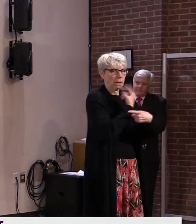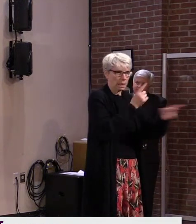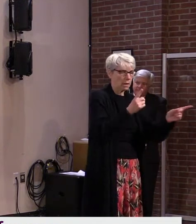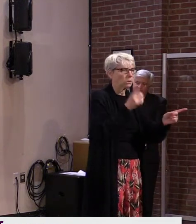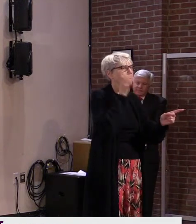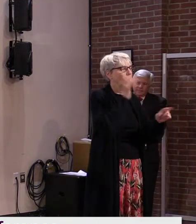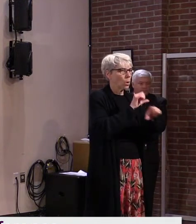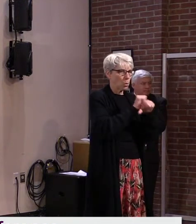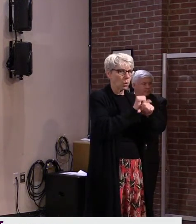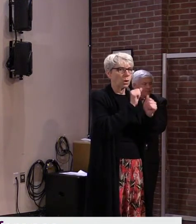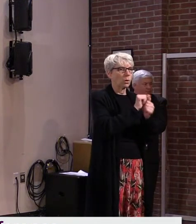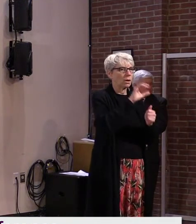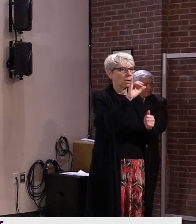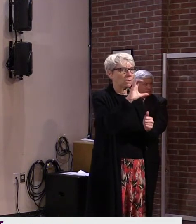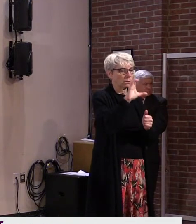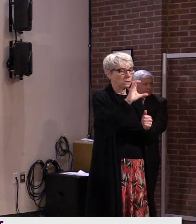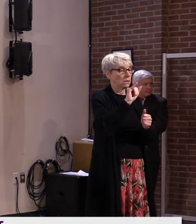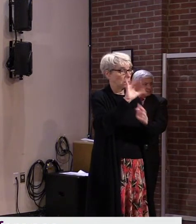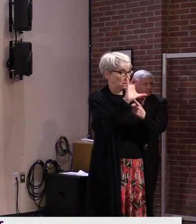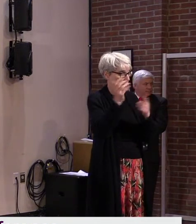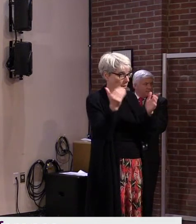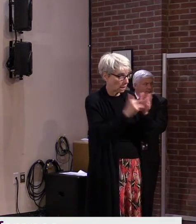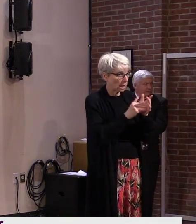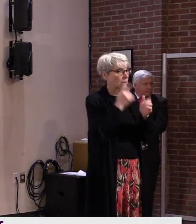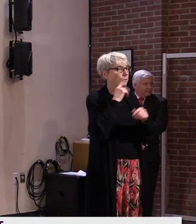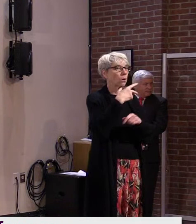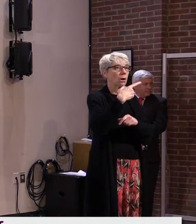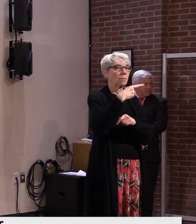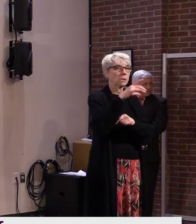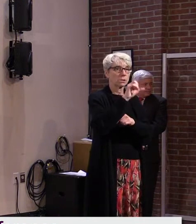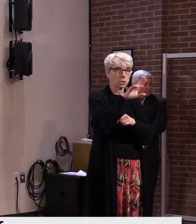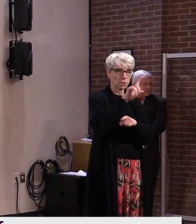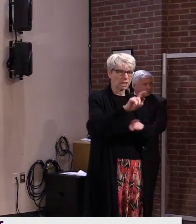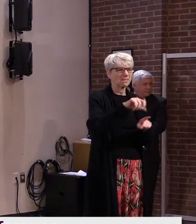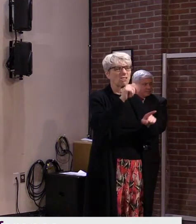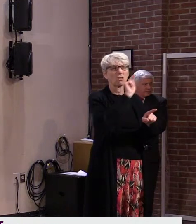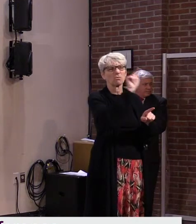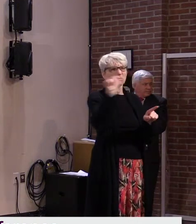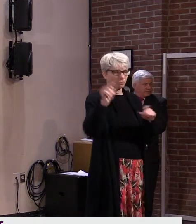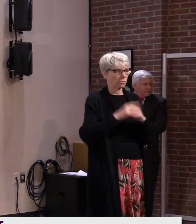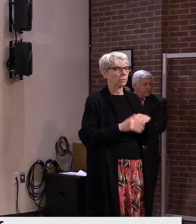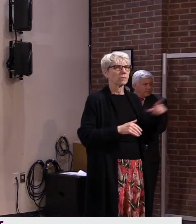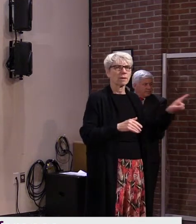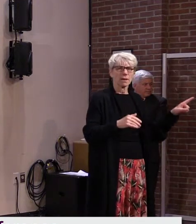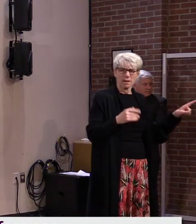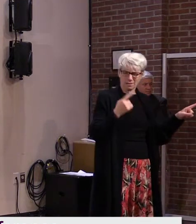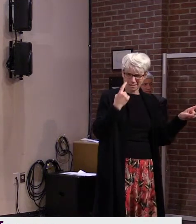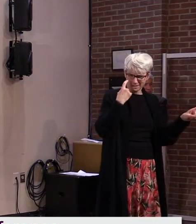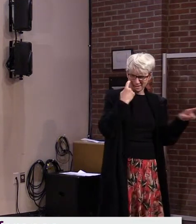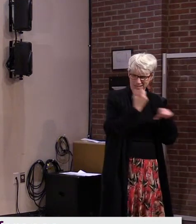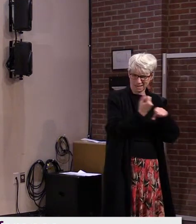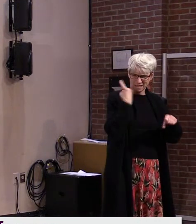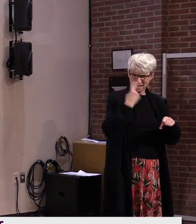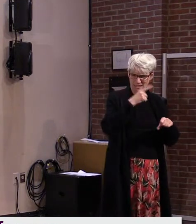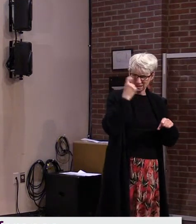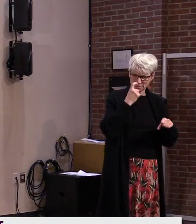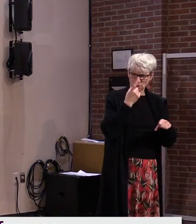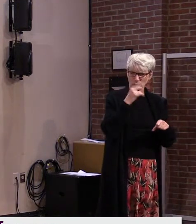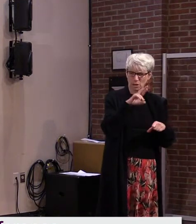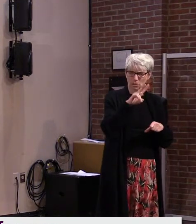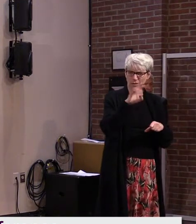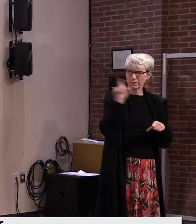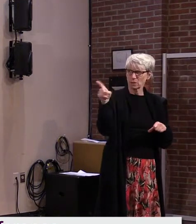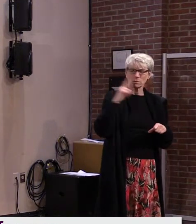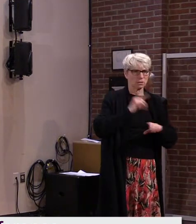CIC on other efforts that we're working with, particularly with the PCR testing. Didn't just last summer, Dr. Levine, you recommended